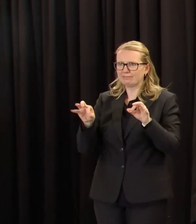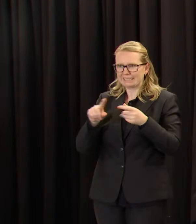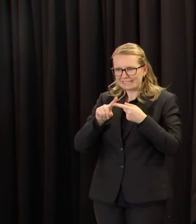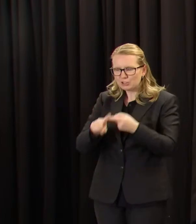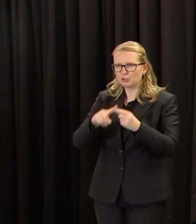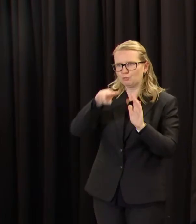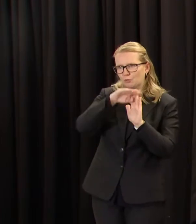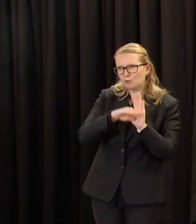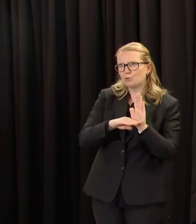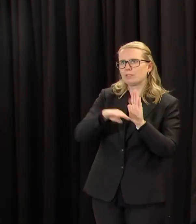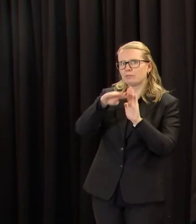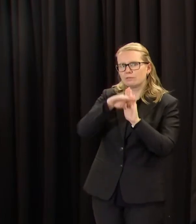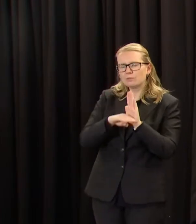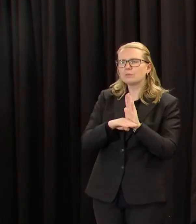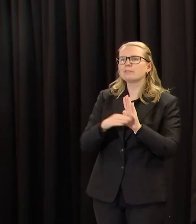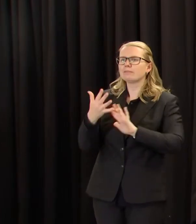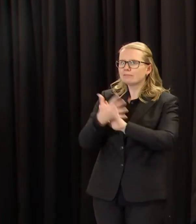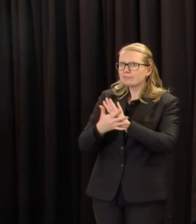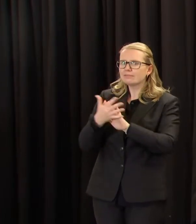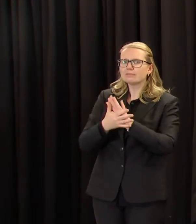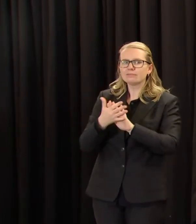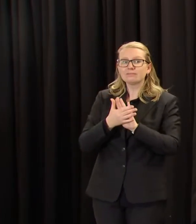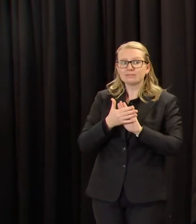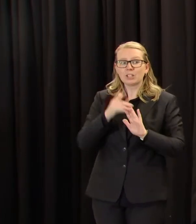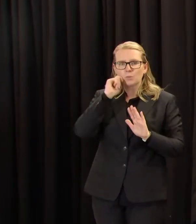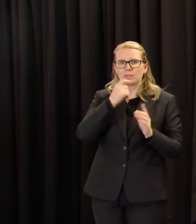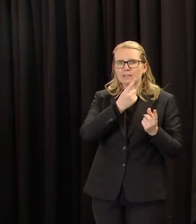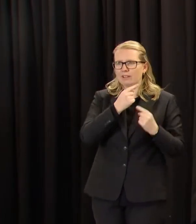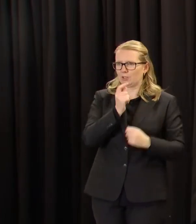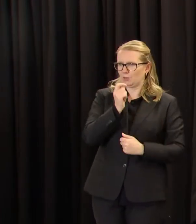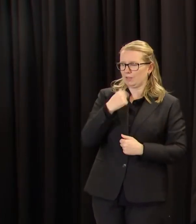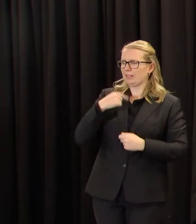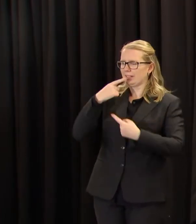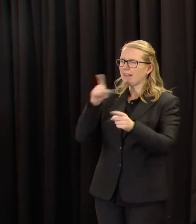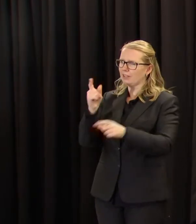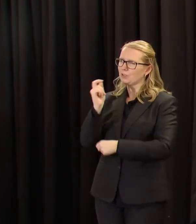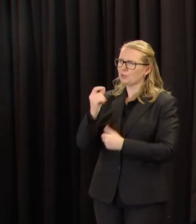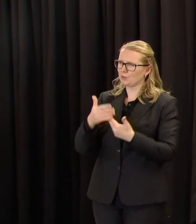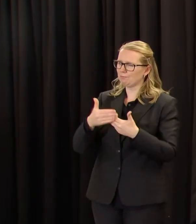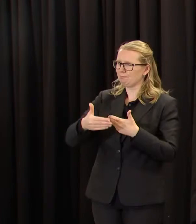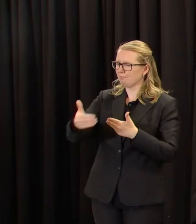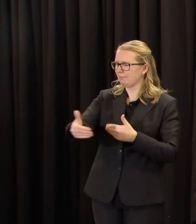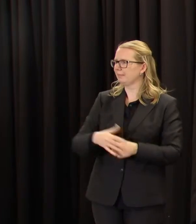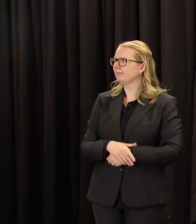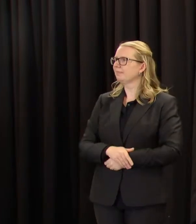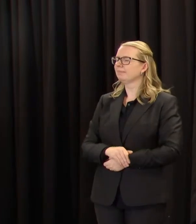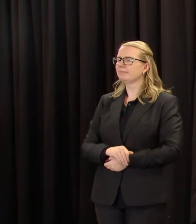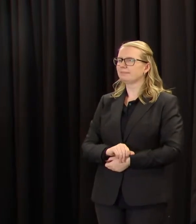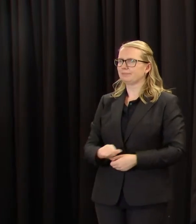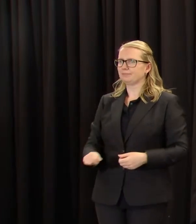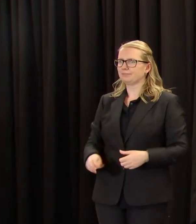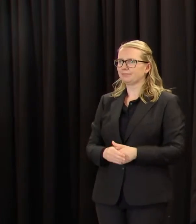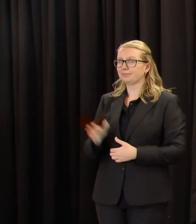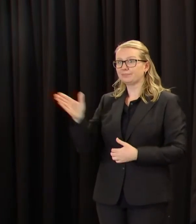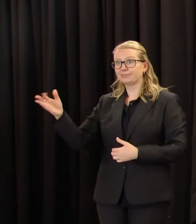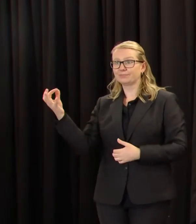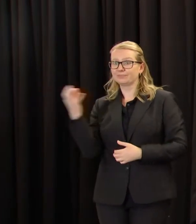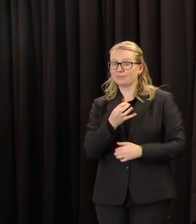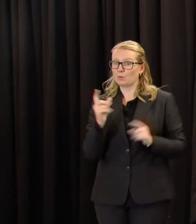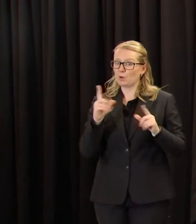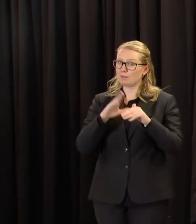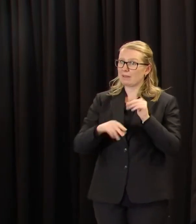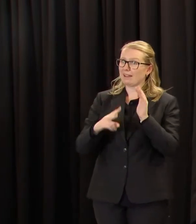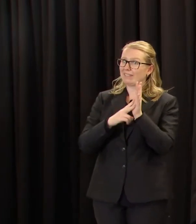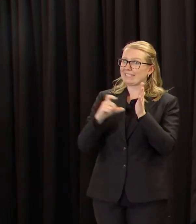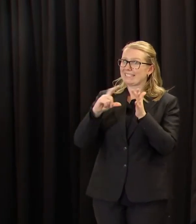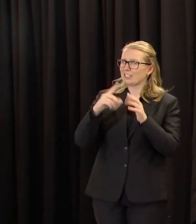to Cabinet, we'll make a decision, and I'll be out to announce it very soon thereafter. And is he also considering, like, VCE students, for example, returning